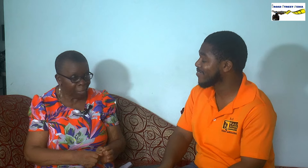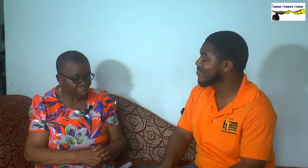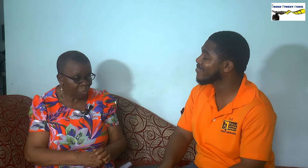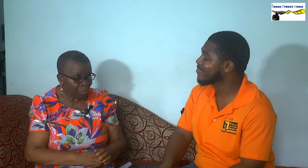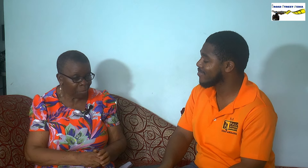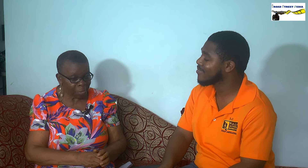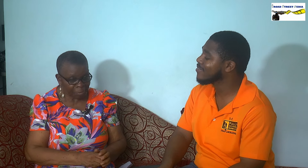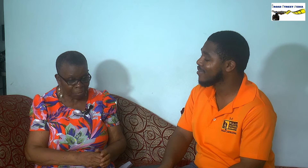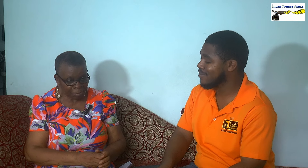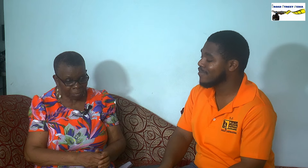I remember.